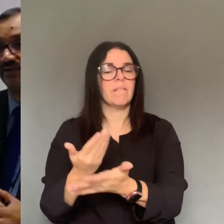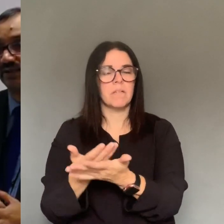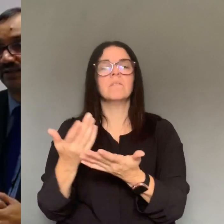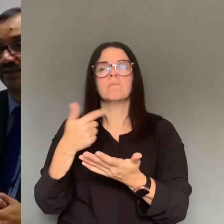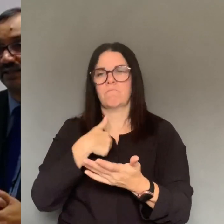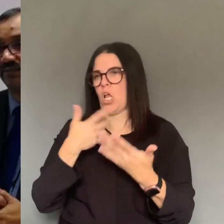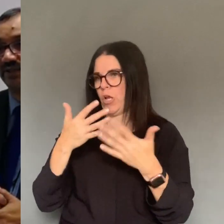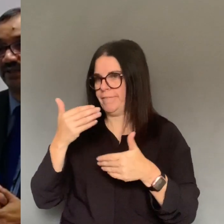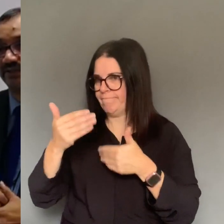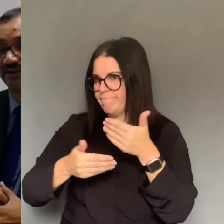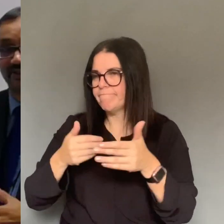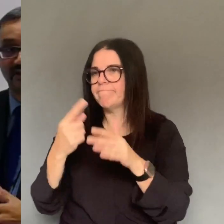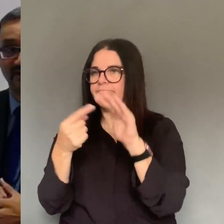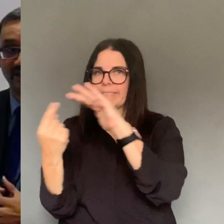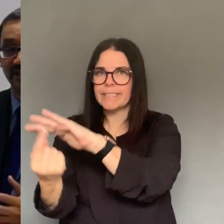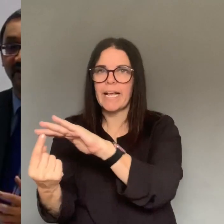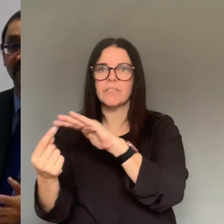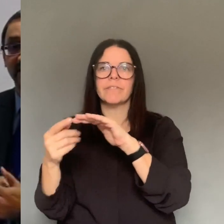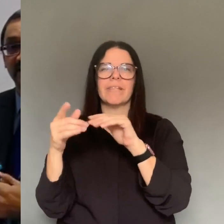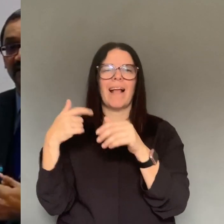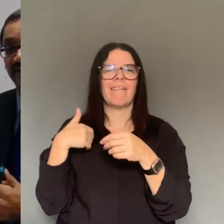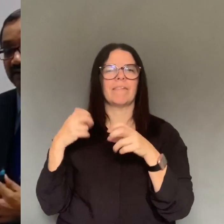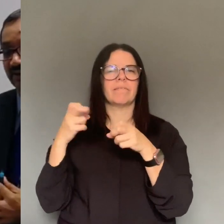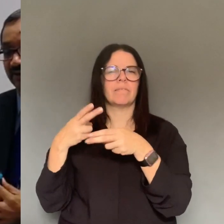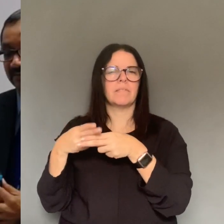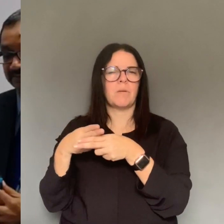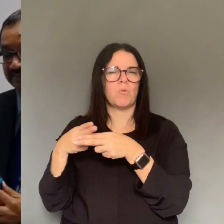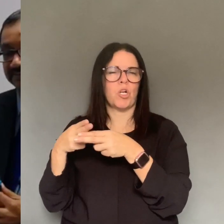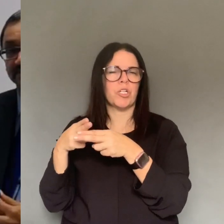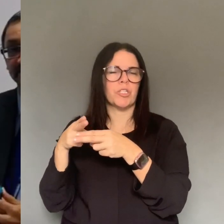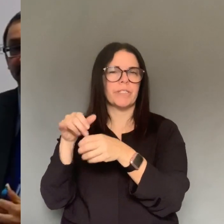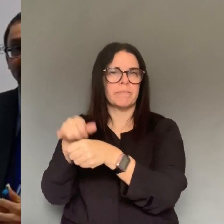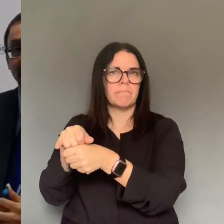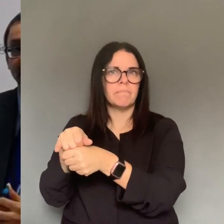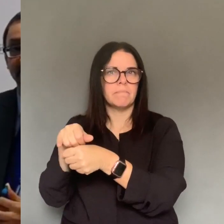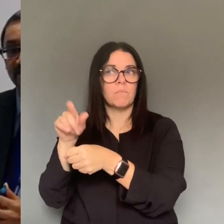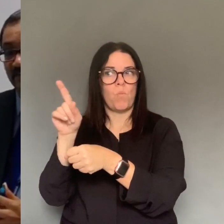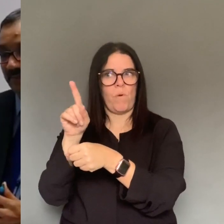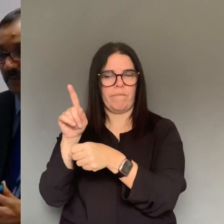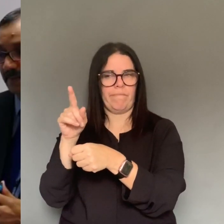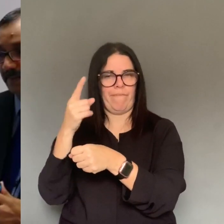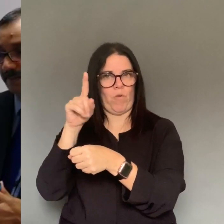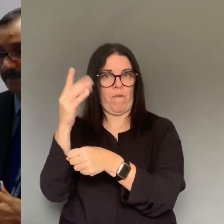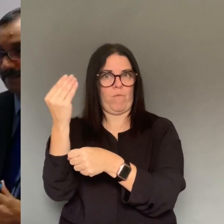in those temporary shelters while they complete their self-isolation.